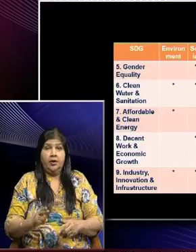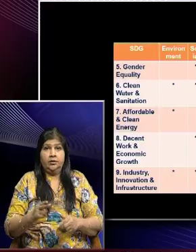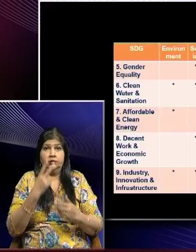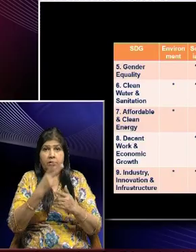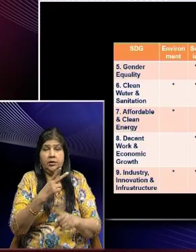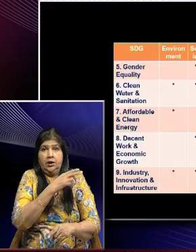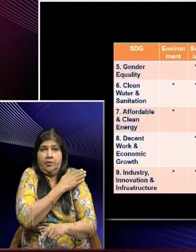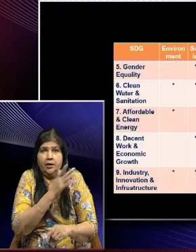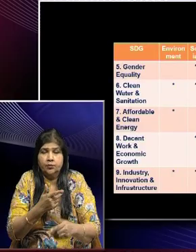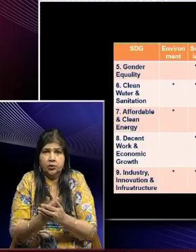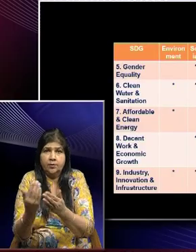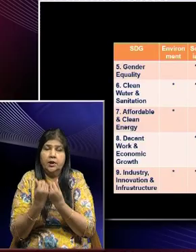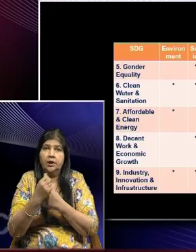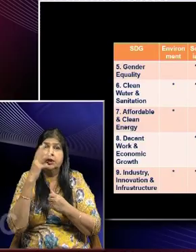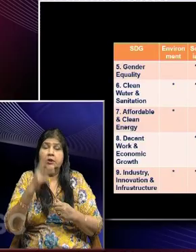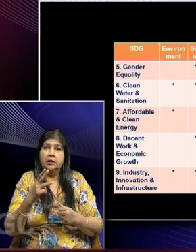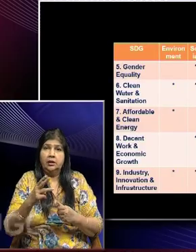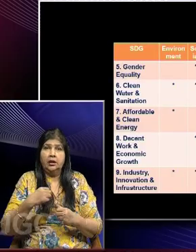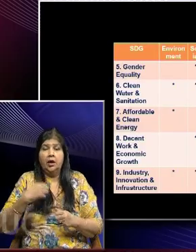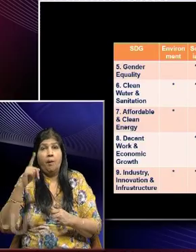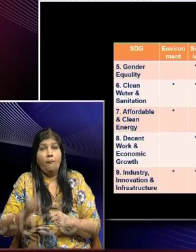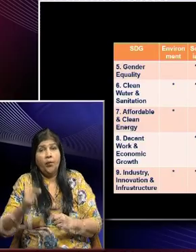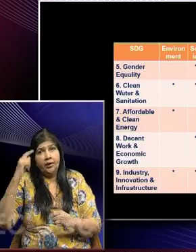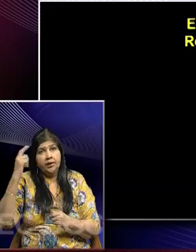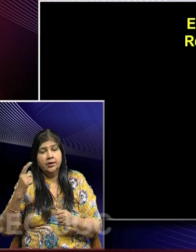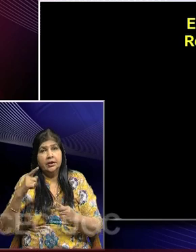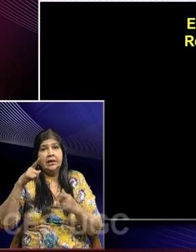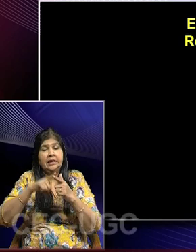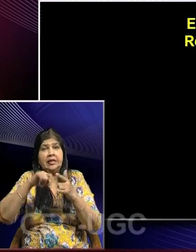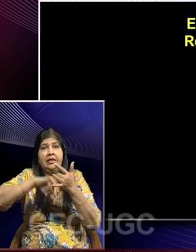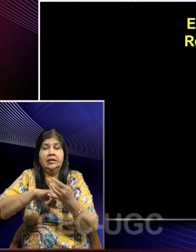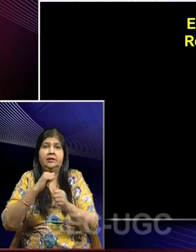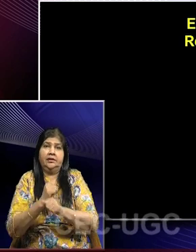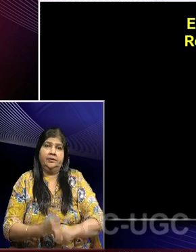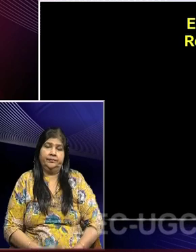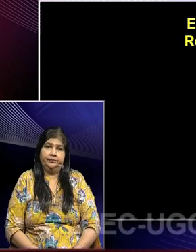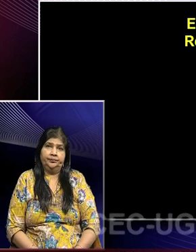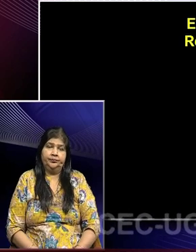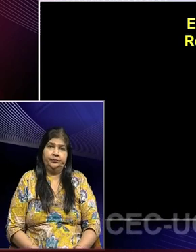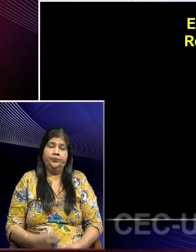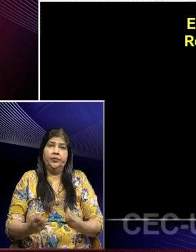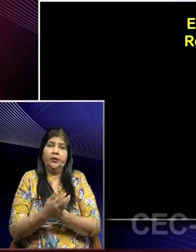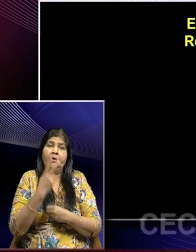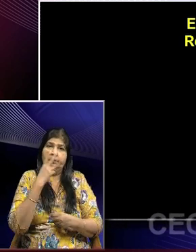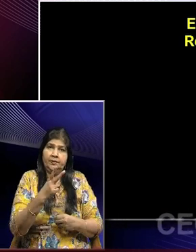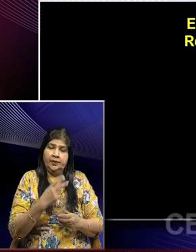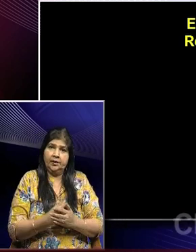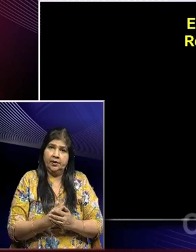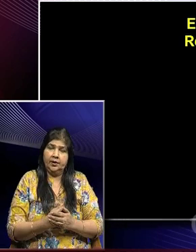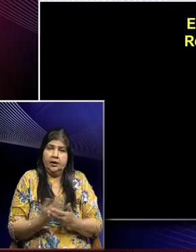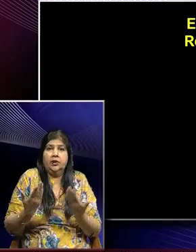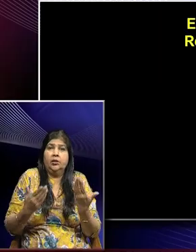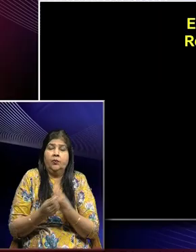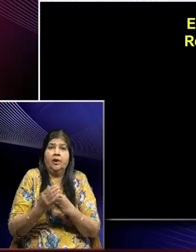of these 3 important concerns, that is ESG. So now let us have a look at the way it